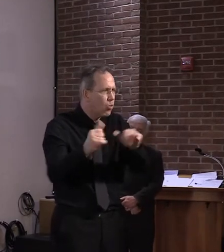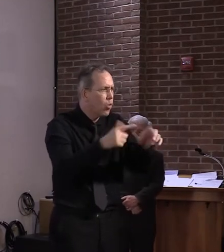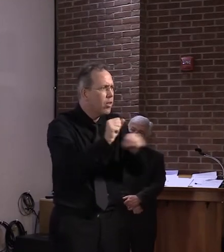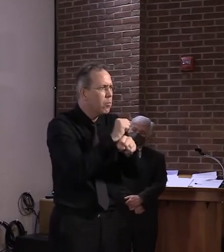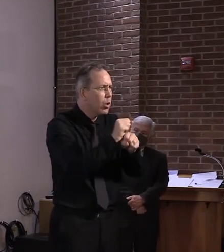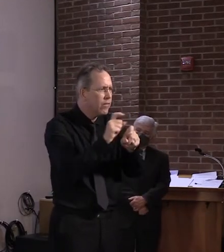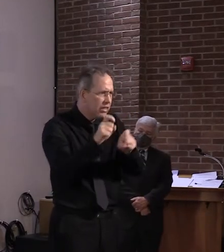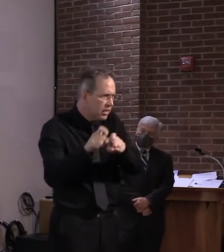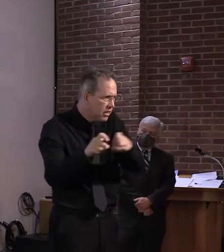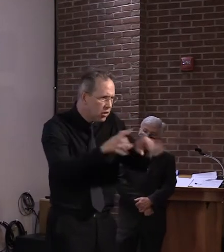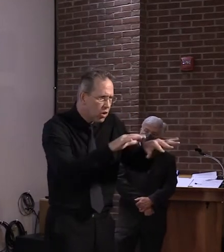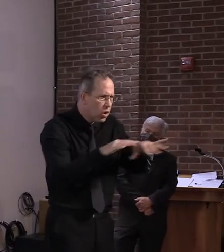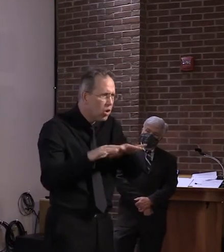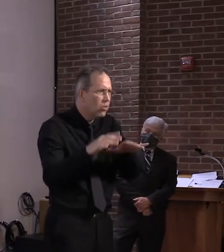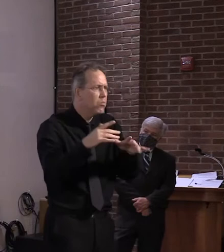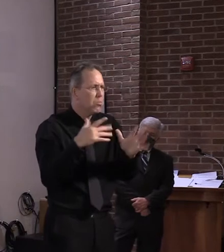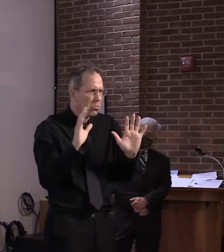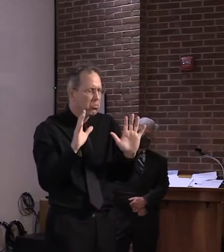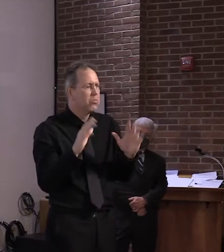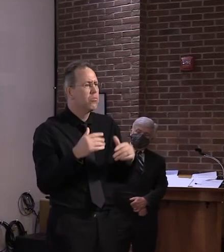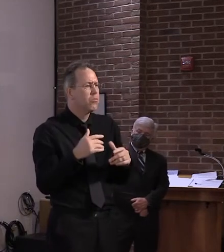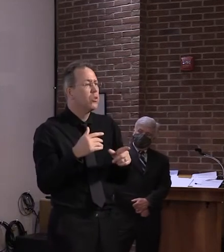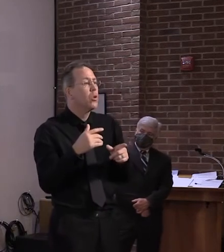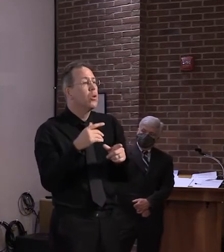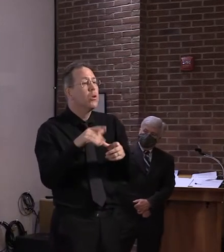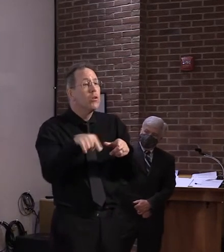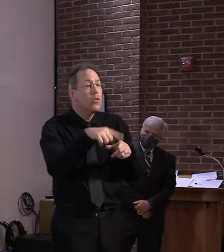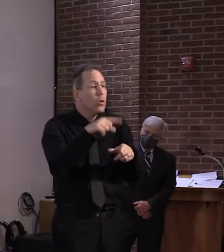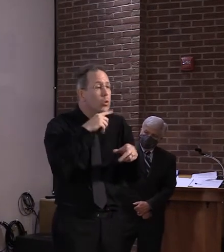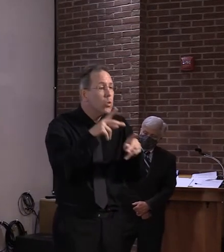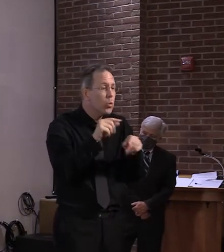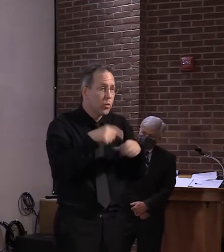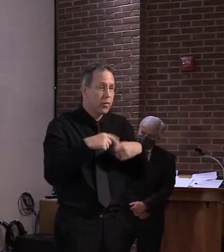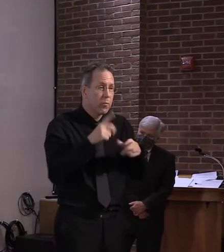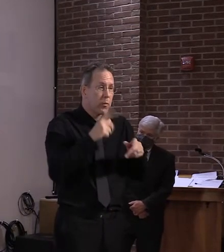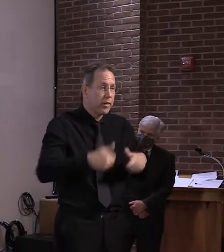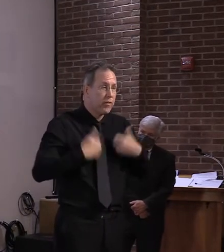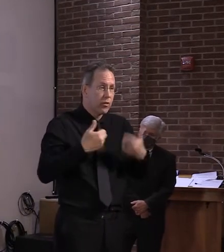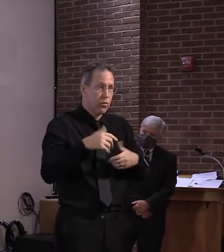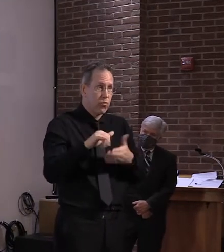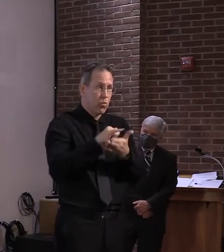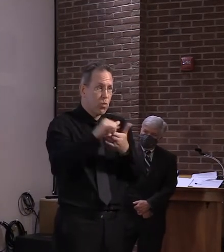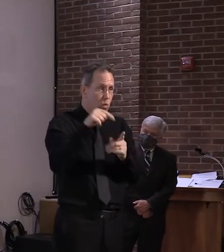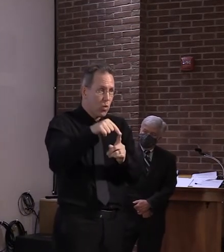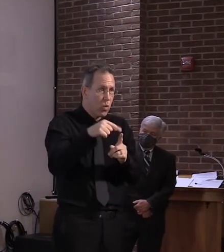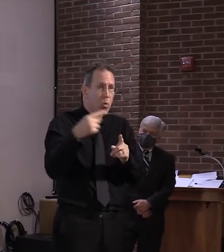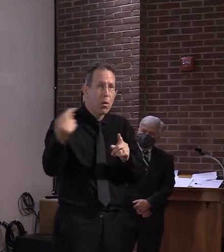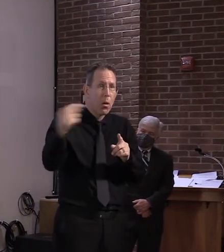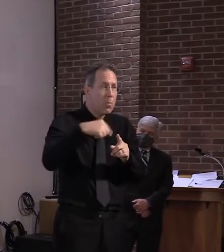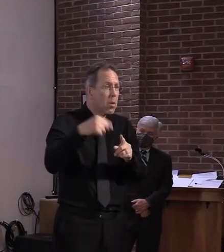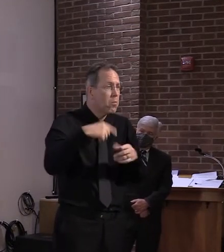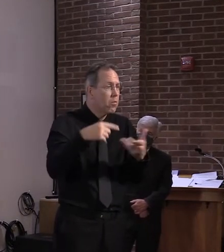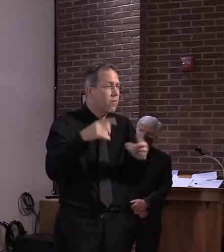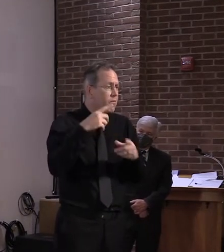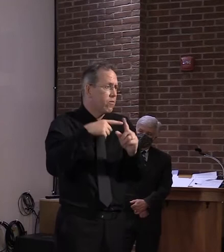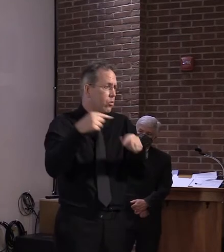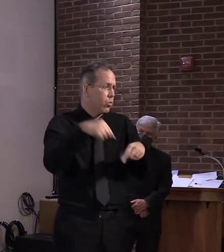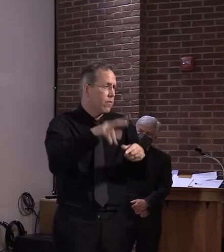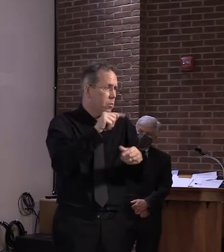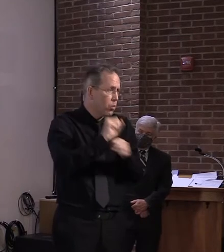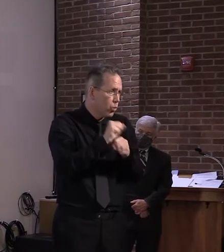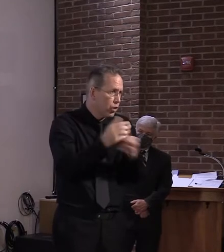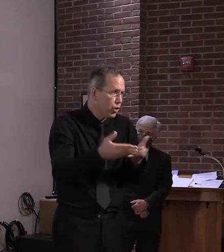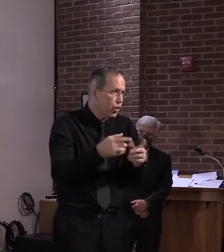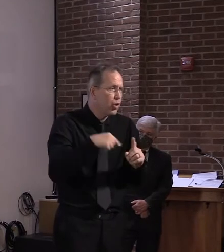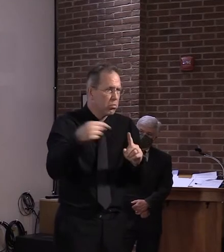And so the employees that might be living in New York that were concerned were going to be tested as part of the work site